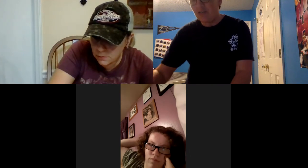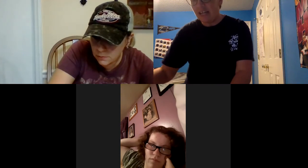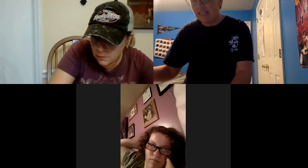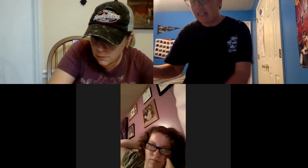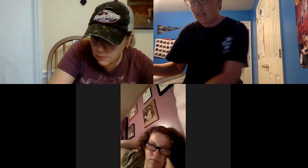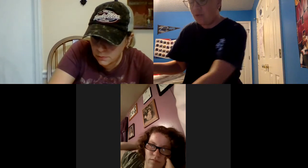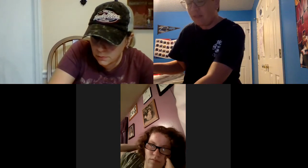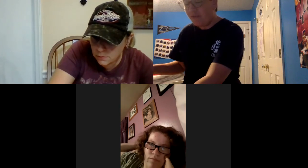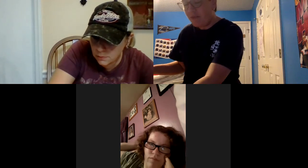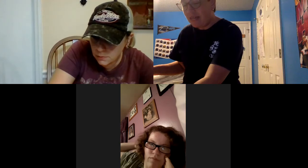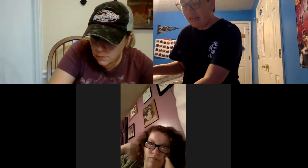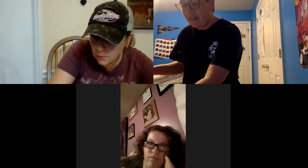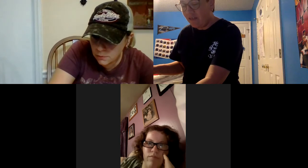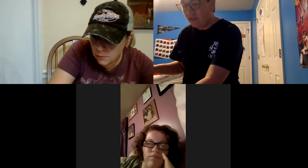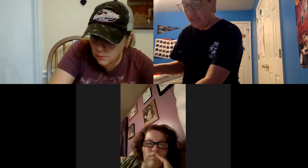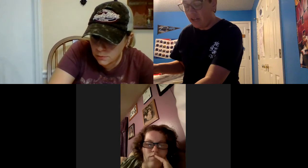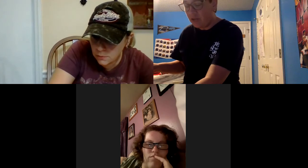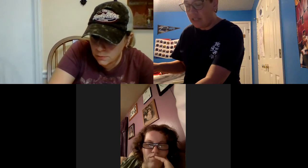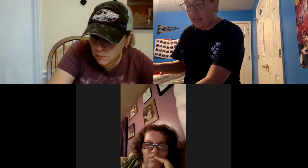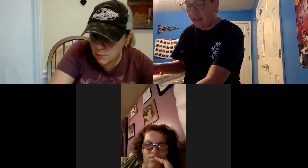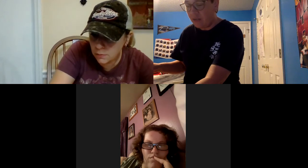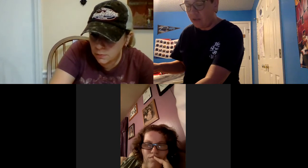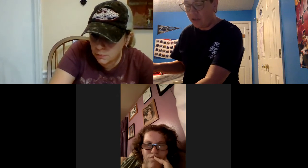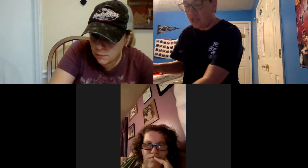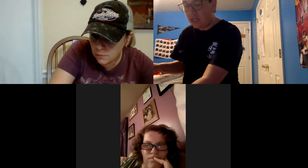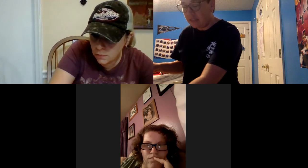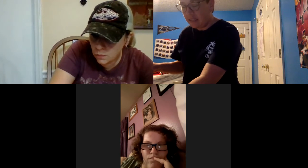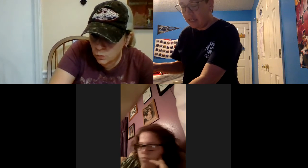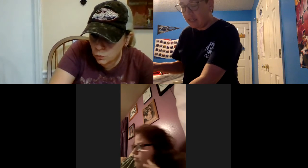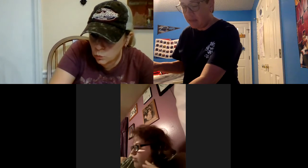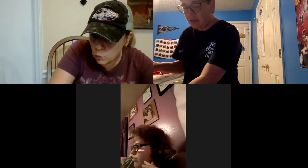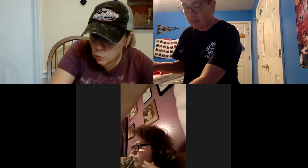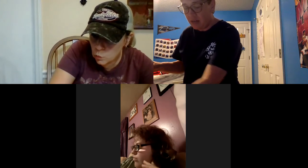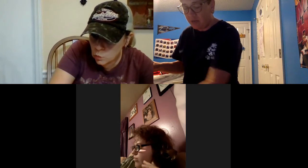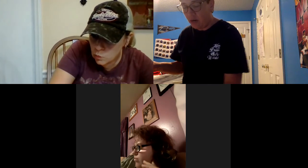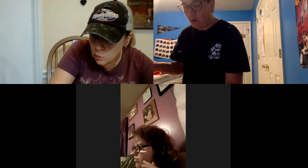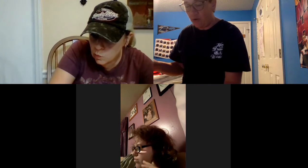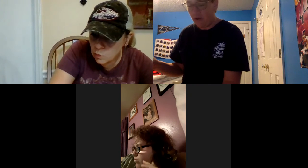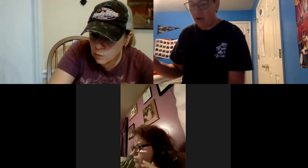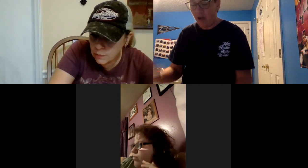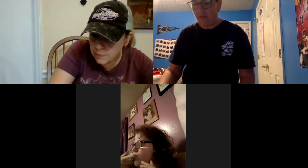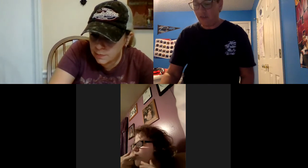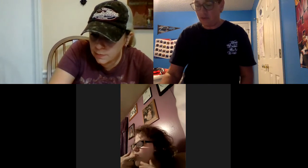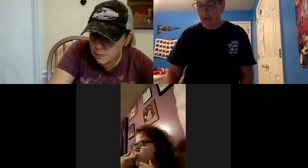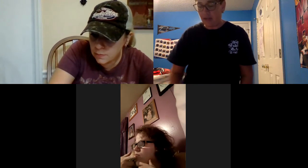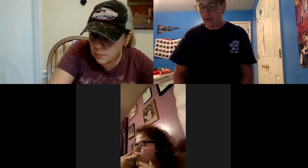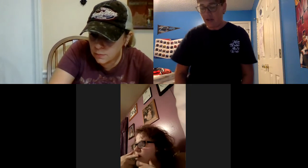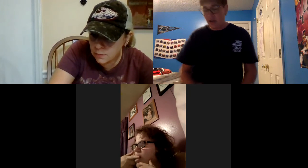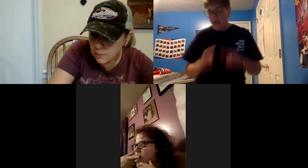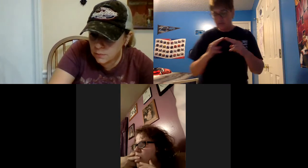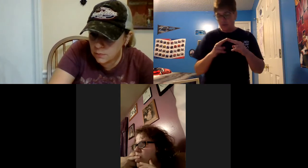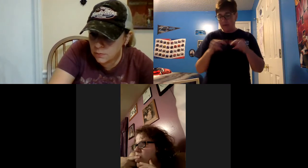I do, like I said, I do believe bacon, if you look at your sign language sheets, it is up there in the top right corner of the first